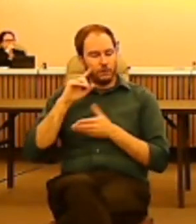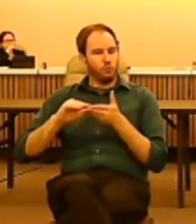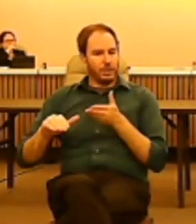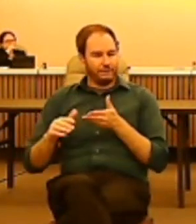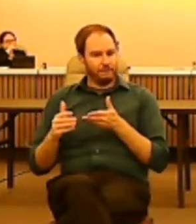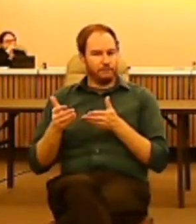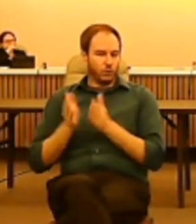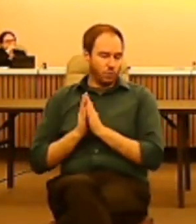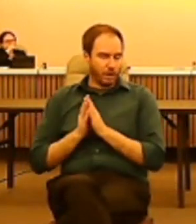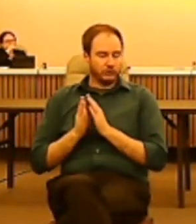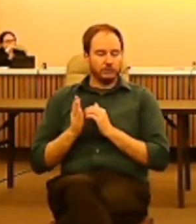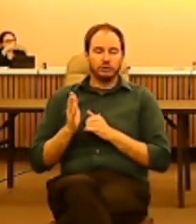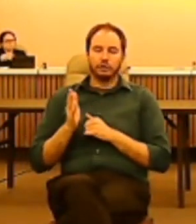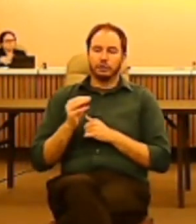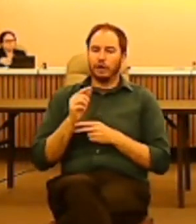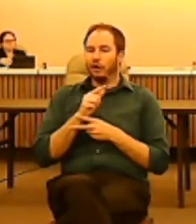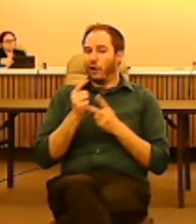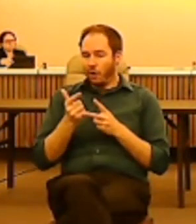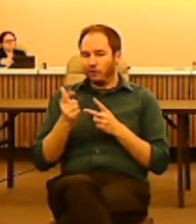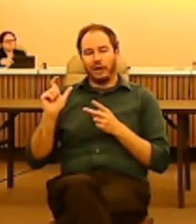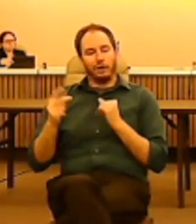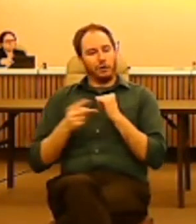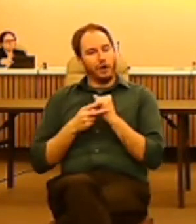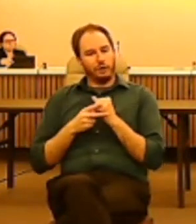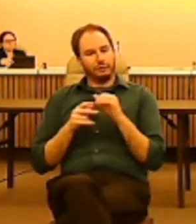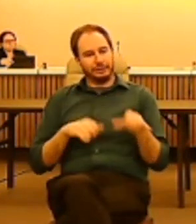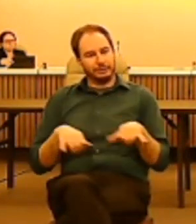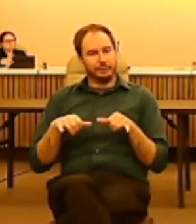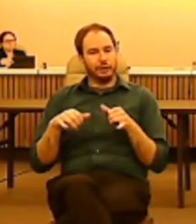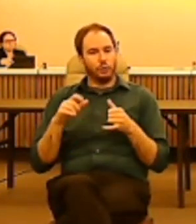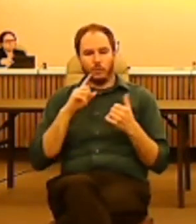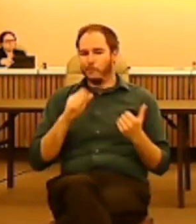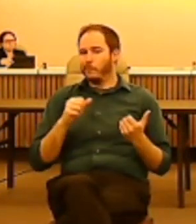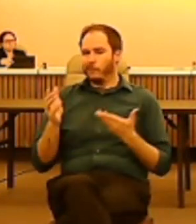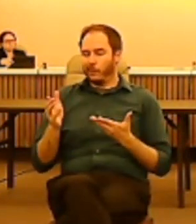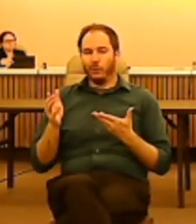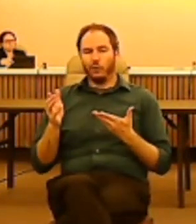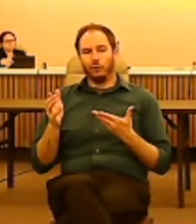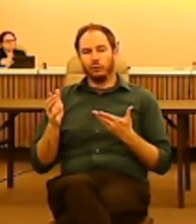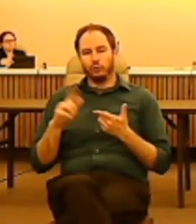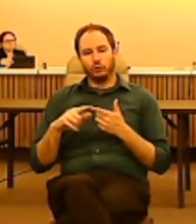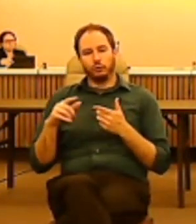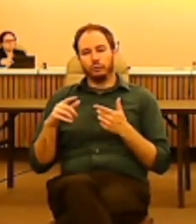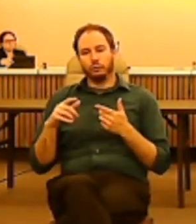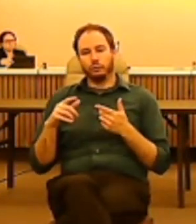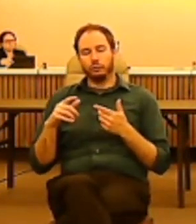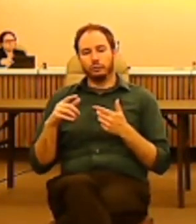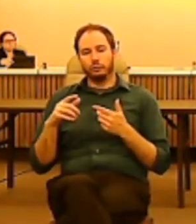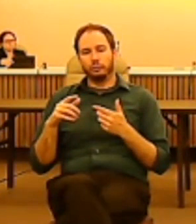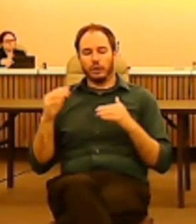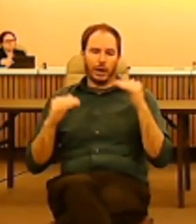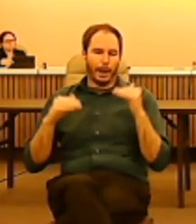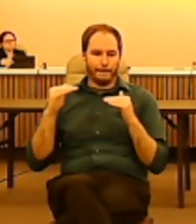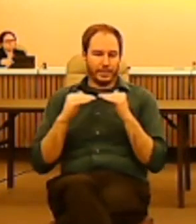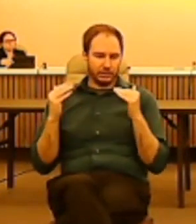requested, and the alternative energy conservation standards, which are proposed to be provided to compensate. So I don't know if